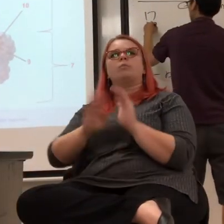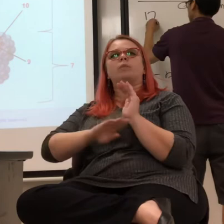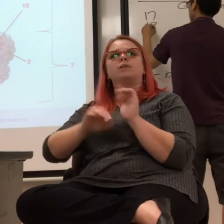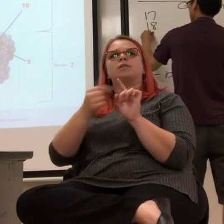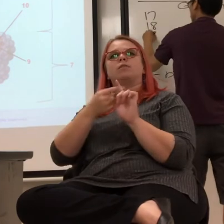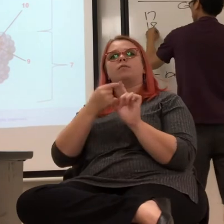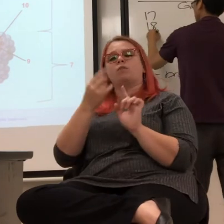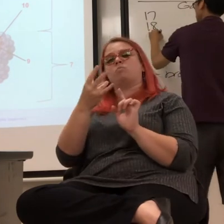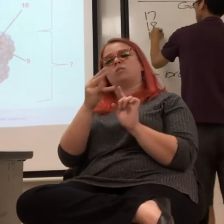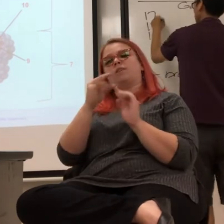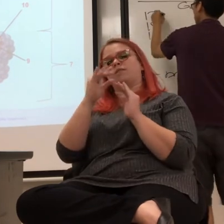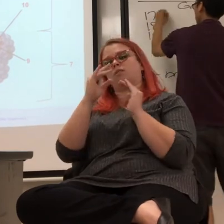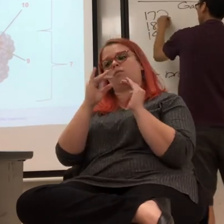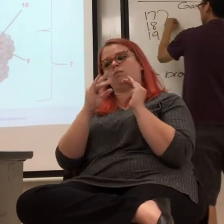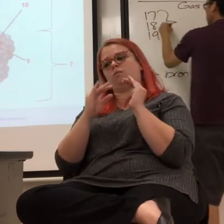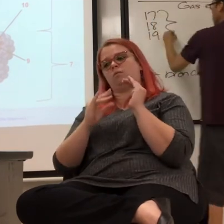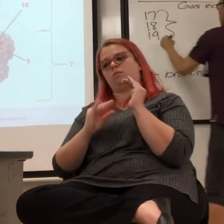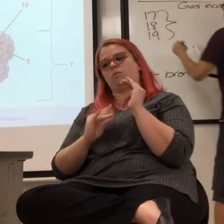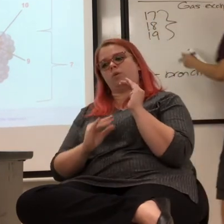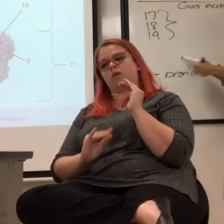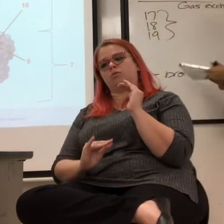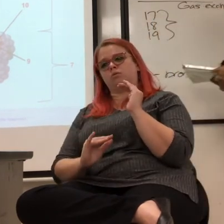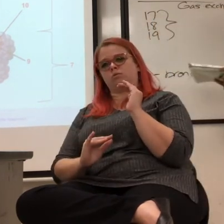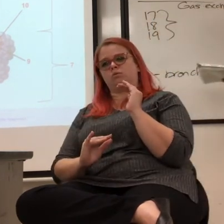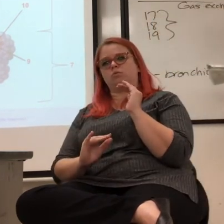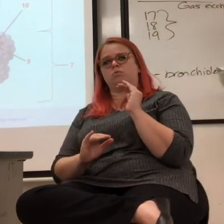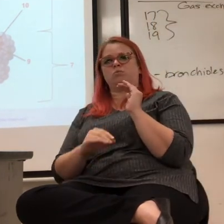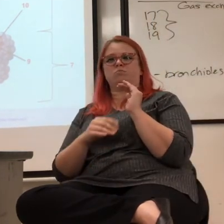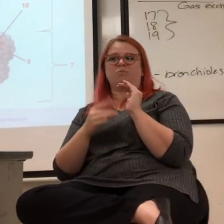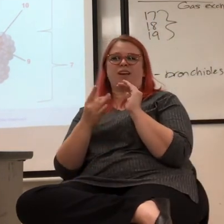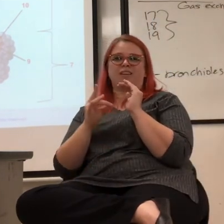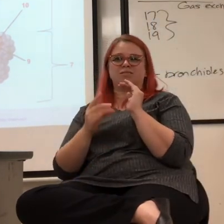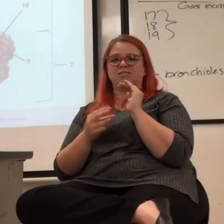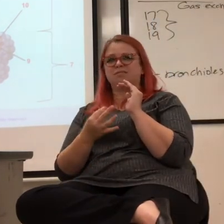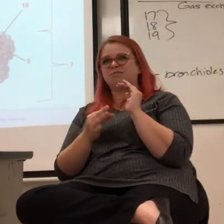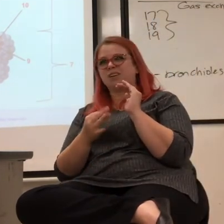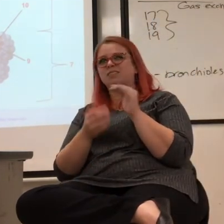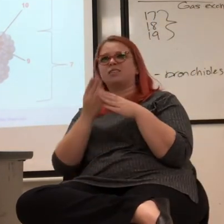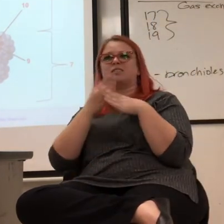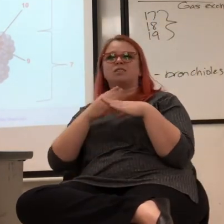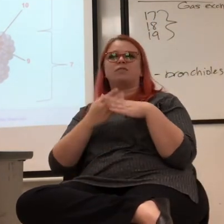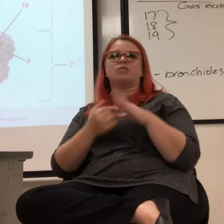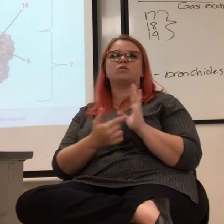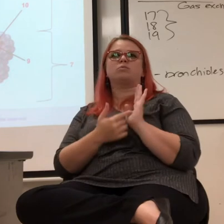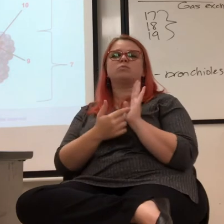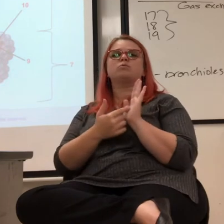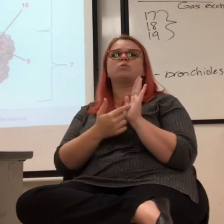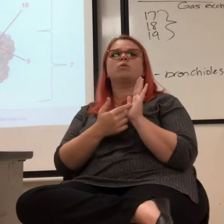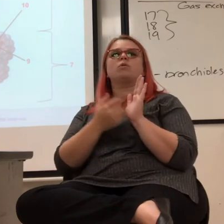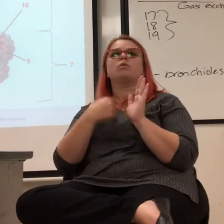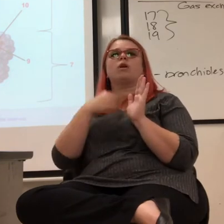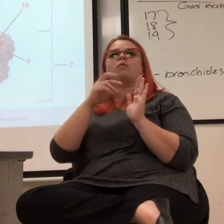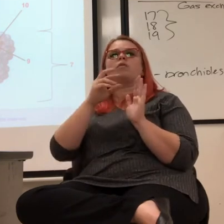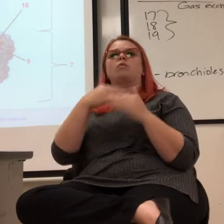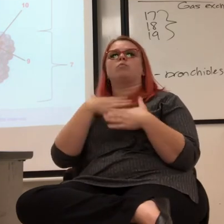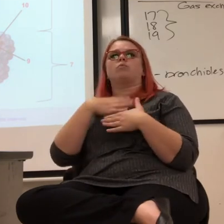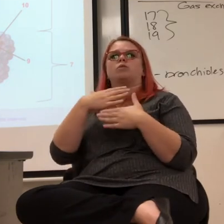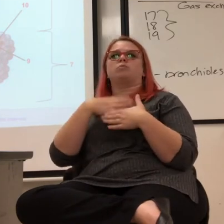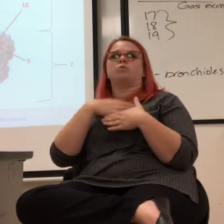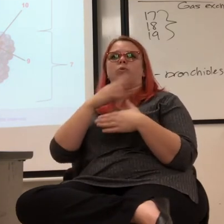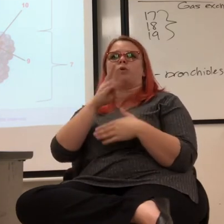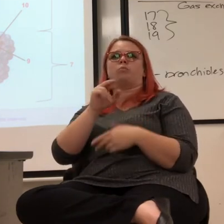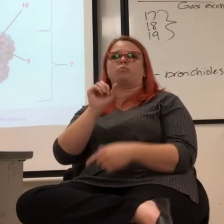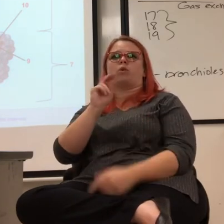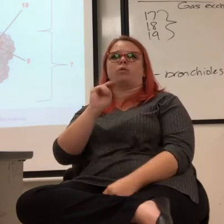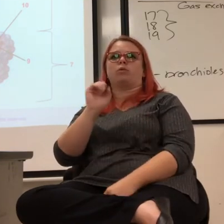17, 18, 19, those divisions shown here, you have respiratory